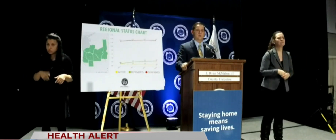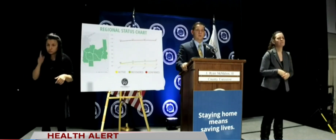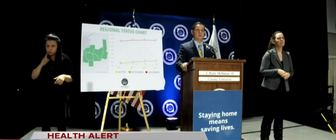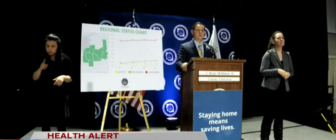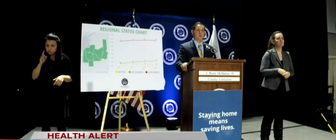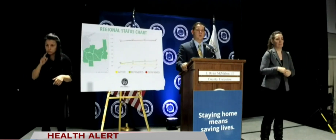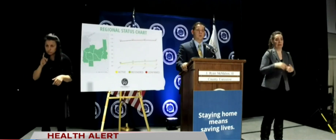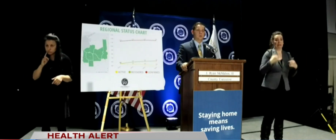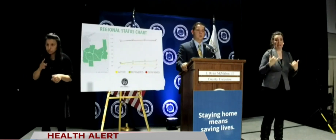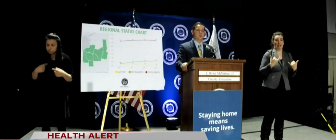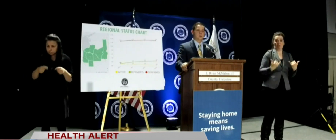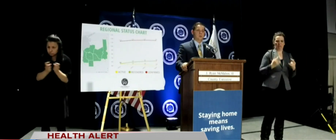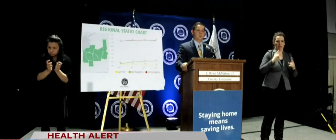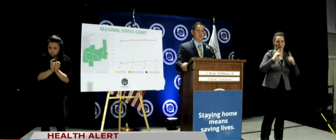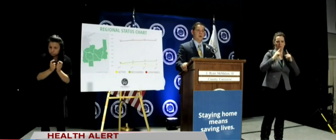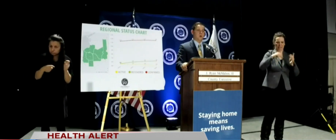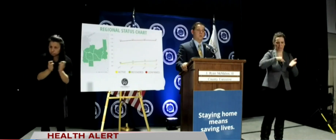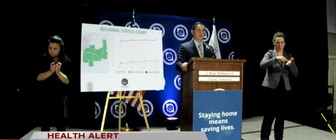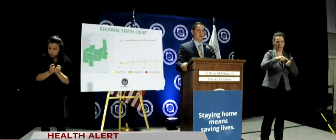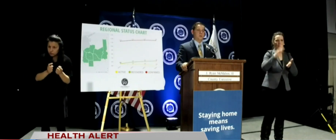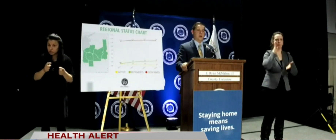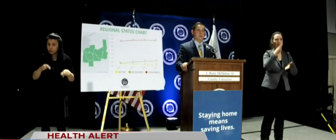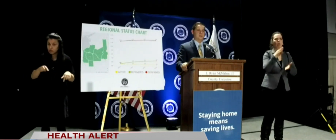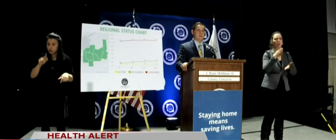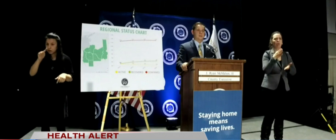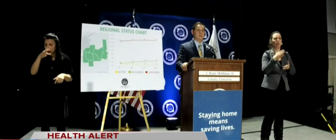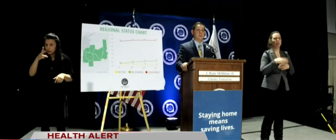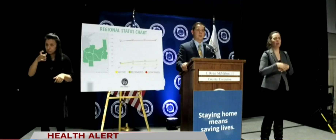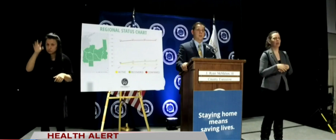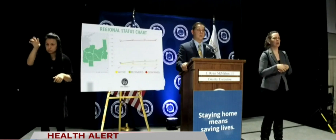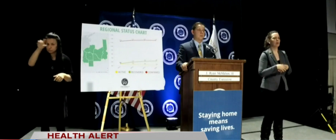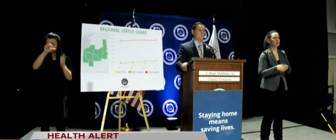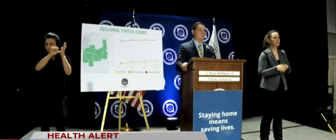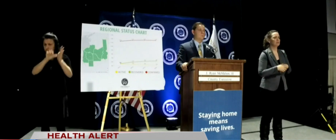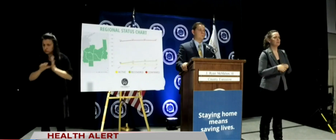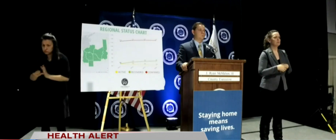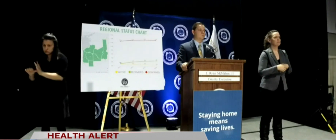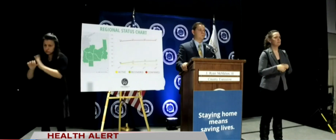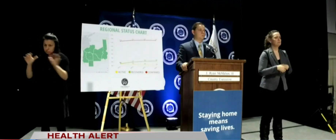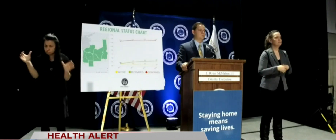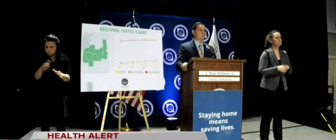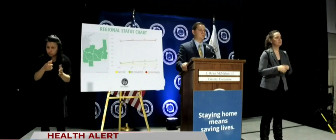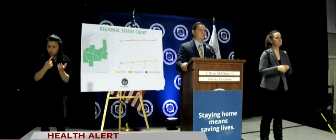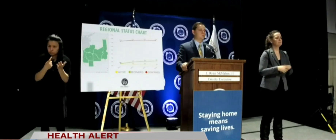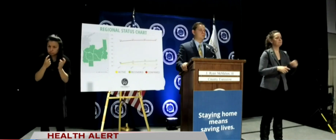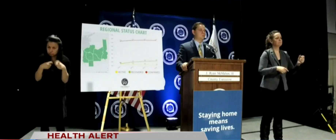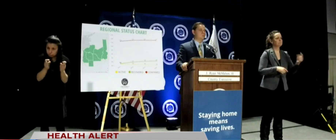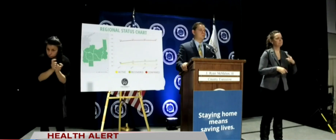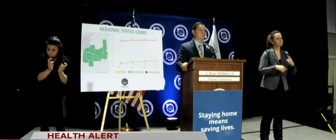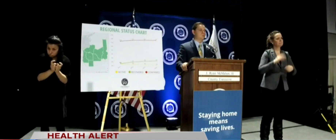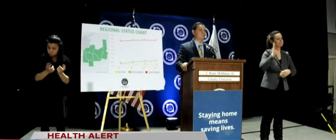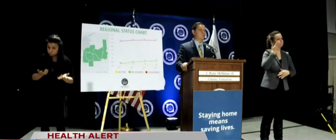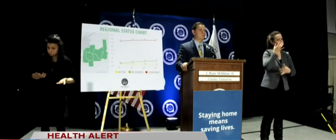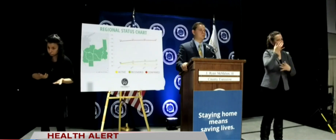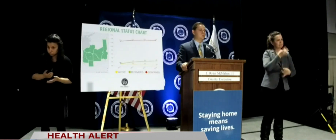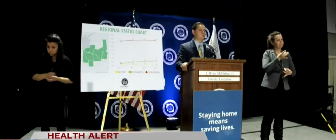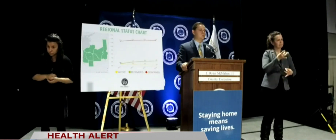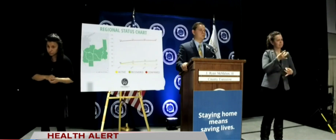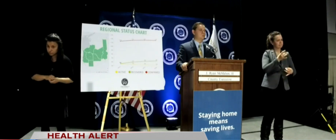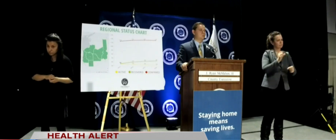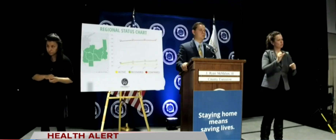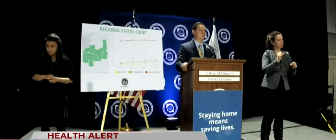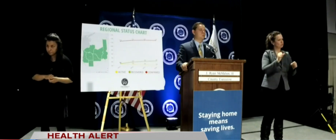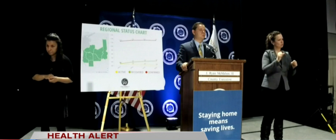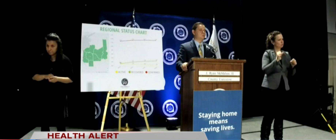well. So a lot of work being done behind the scenes. It seems like there's two strategies. One is loosening restrictions